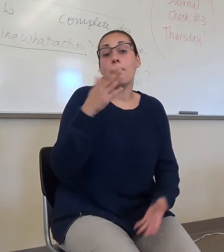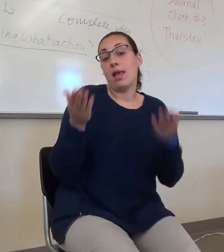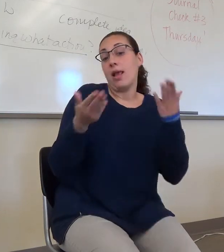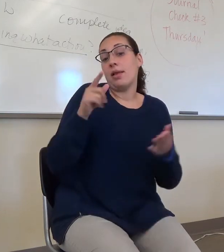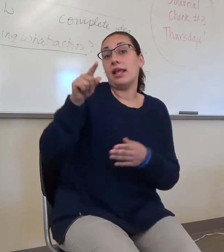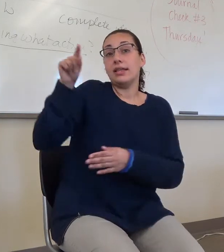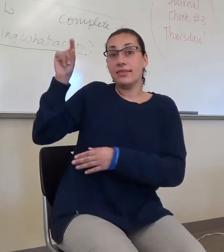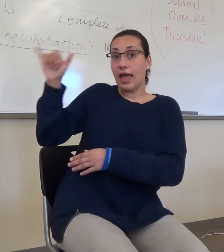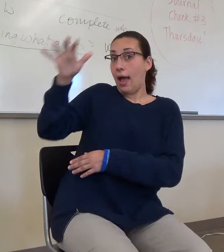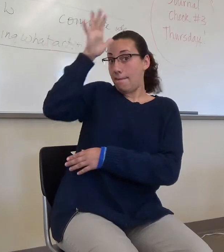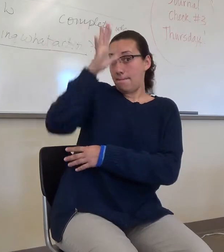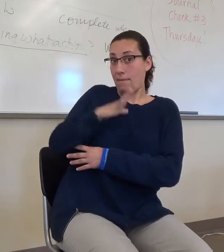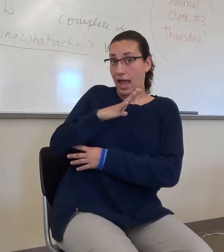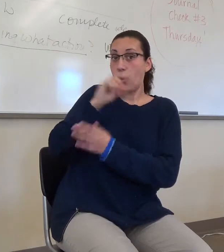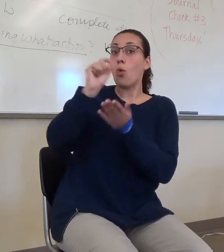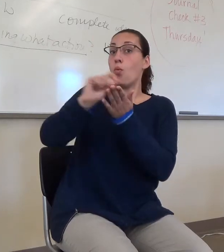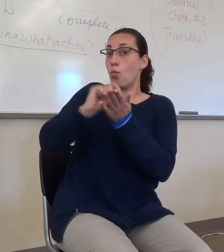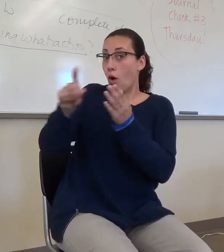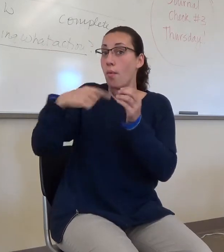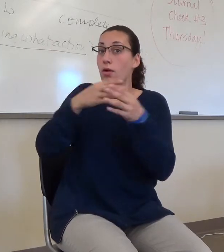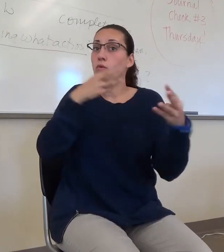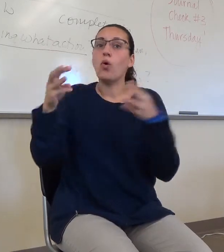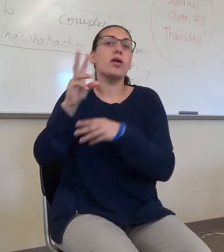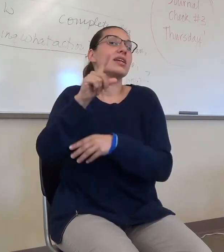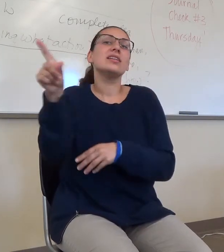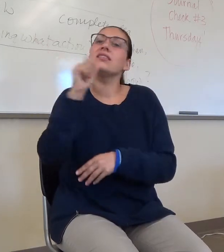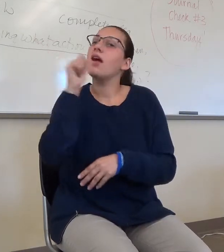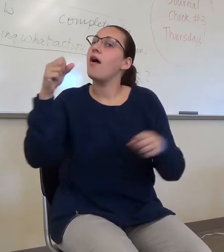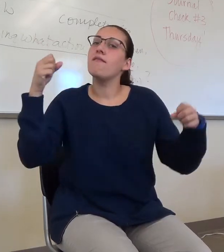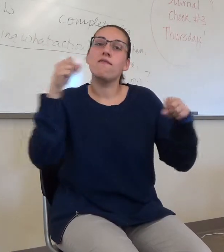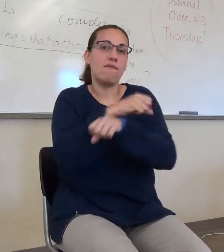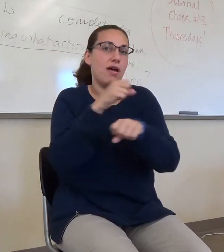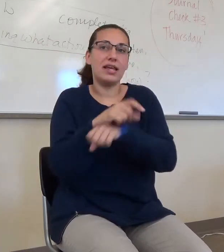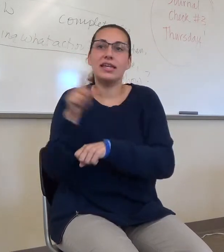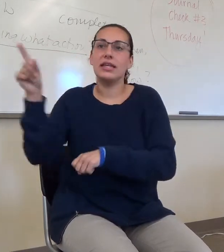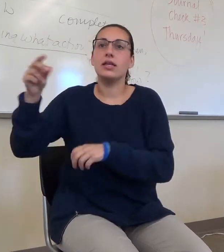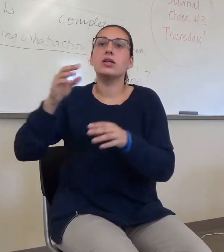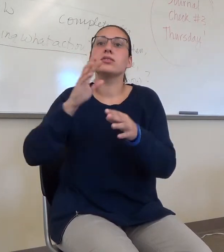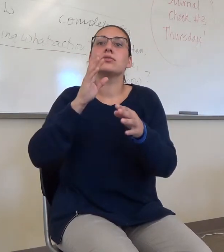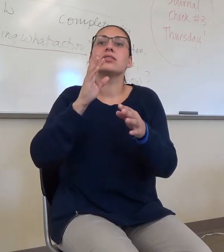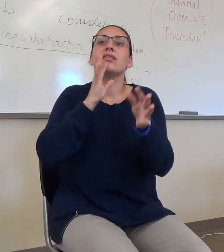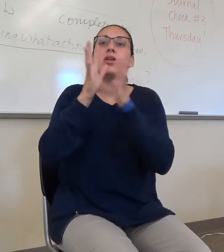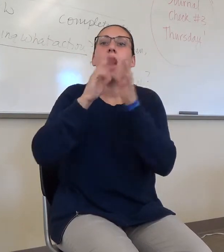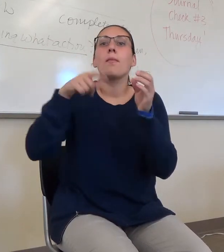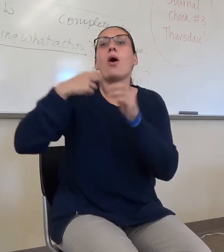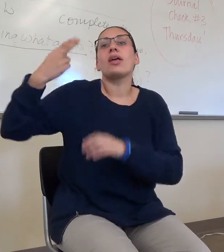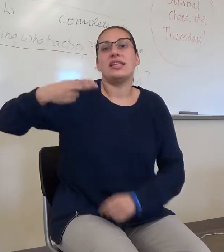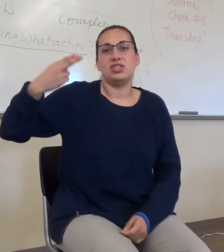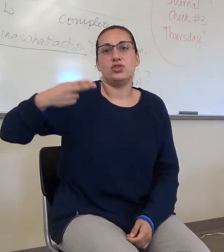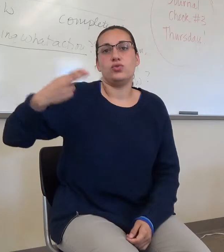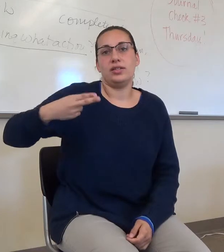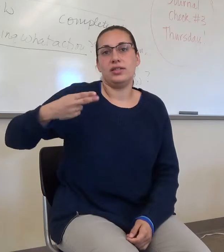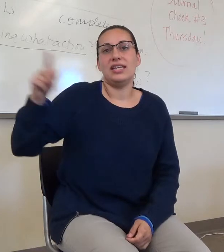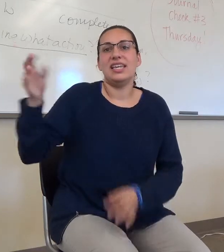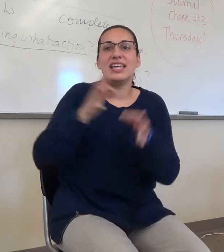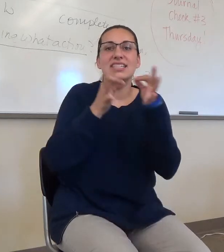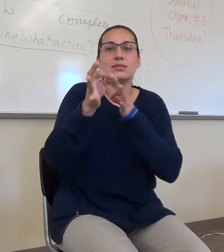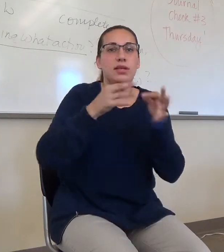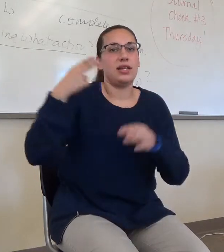it, but he didn't fight. He was a historian. Yeah, so he was, this sentence is tough